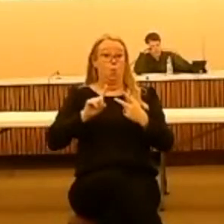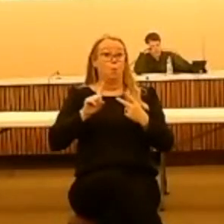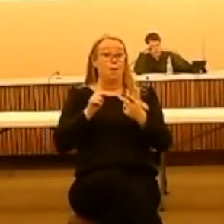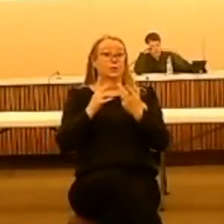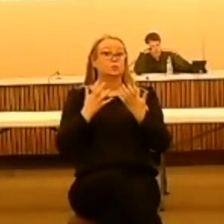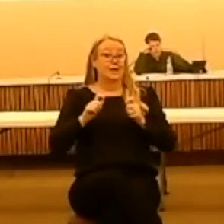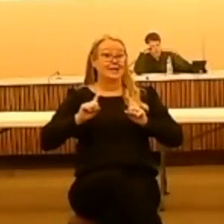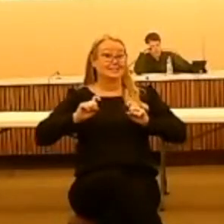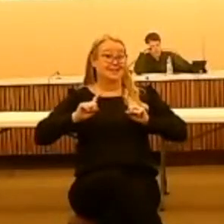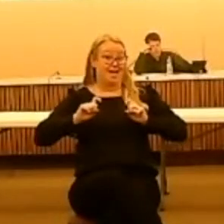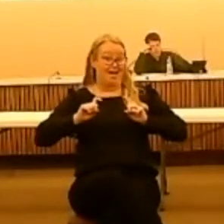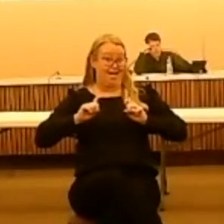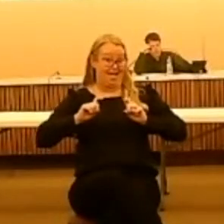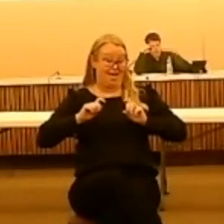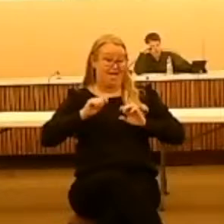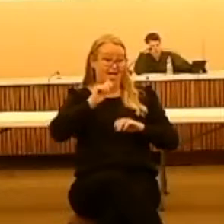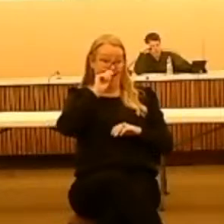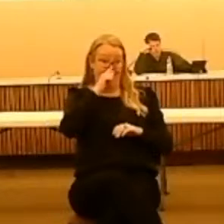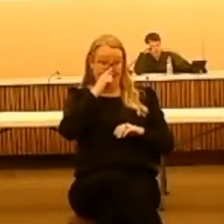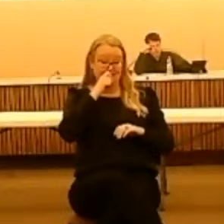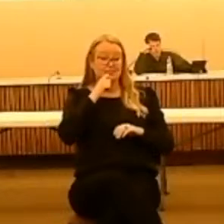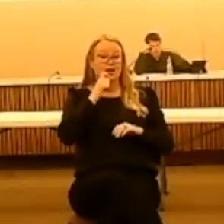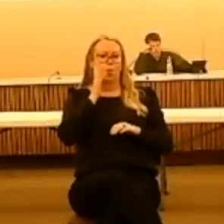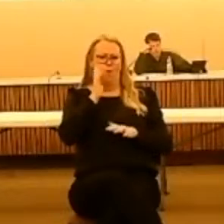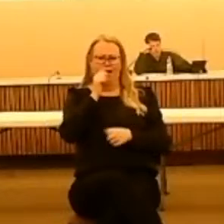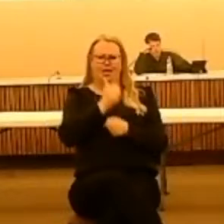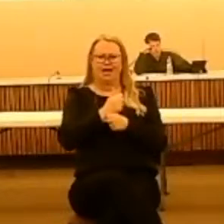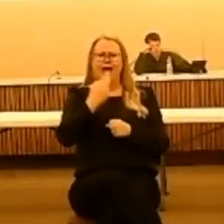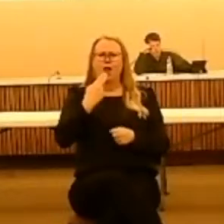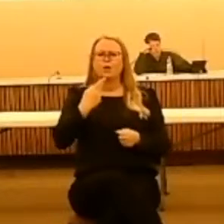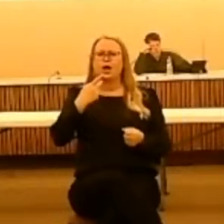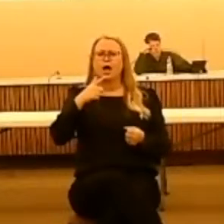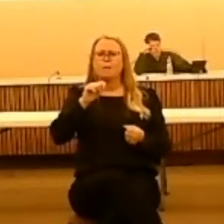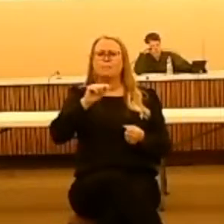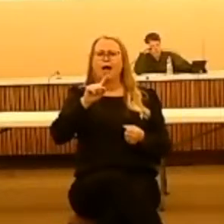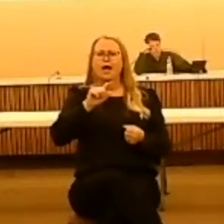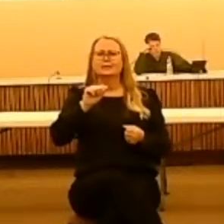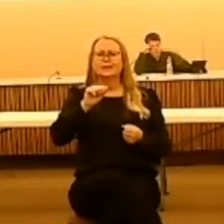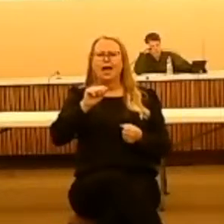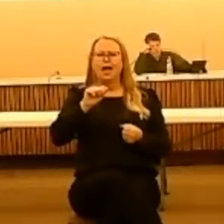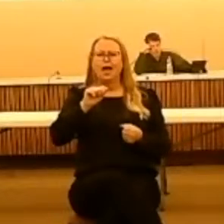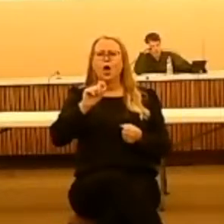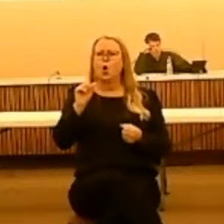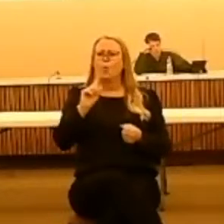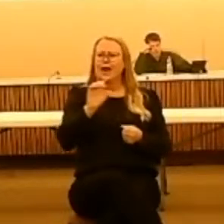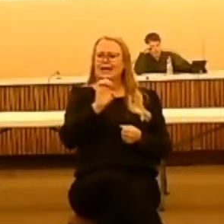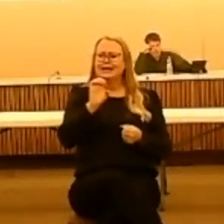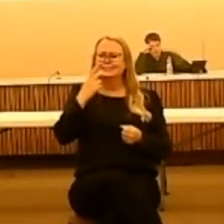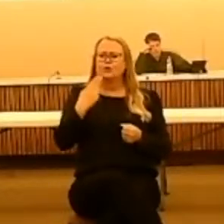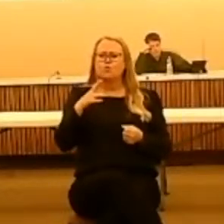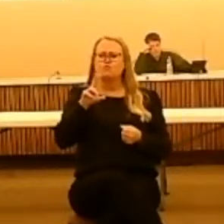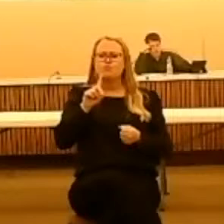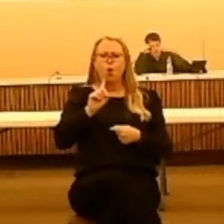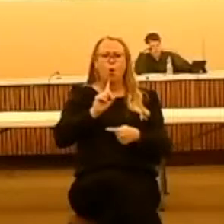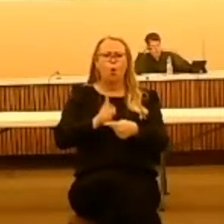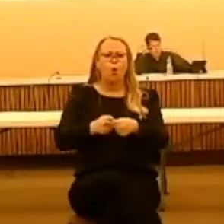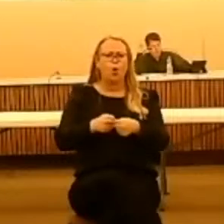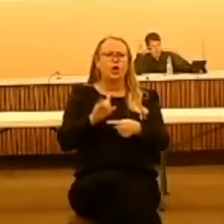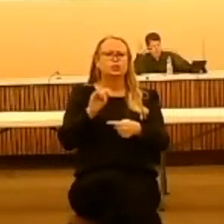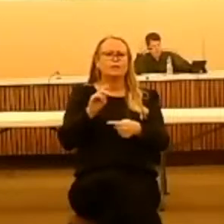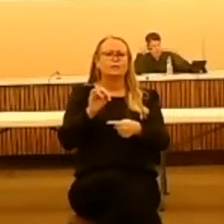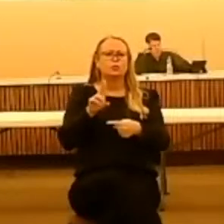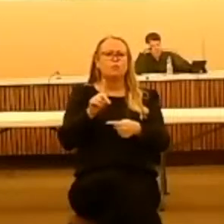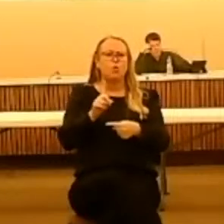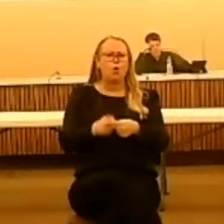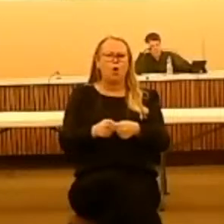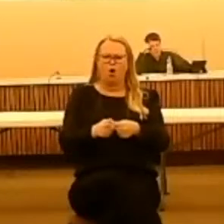going in Henrietta Plaza, which is the northeast corner of East Henrietta Road and Jefferson Road, and one of